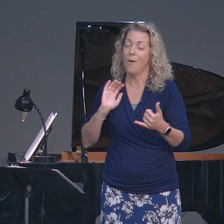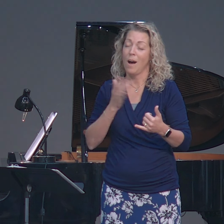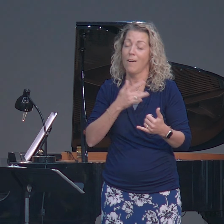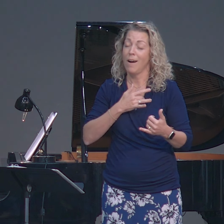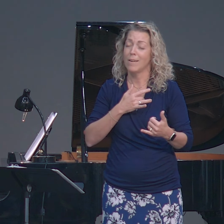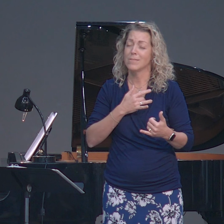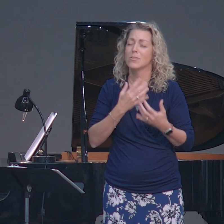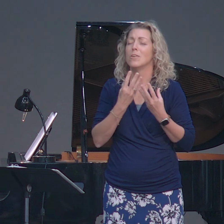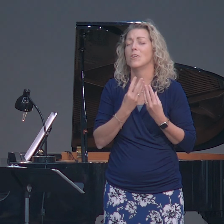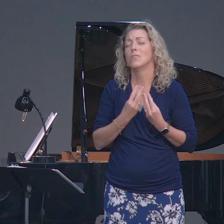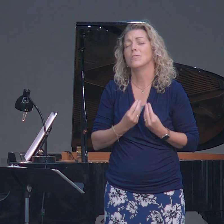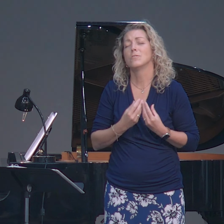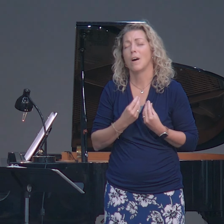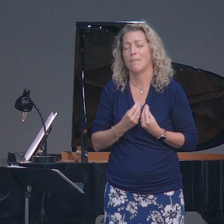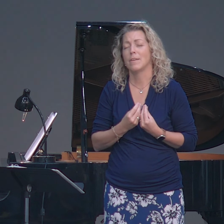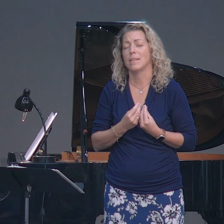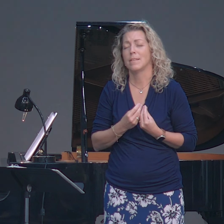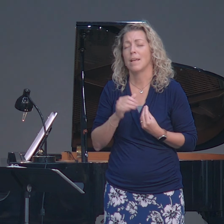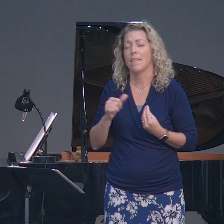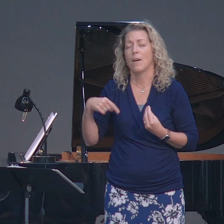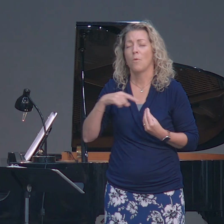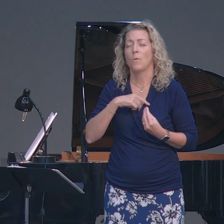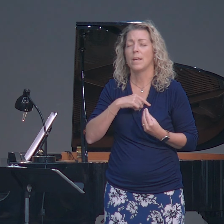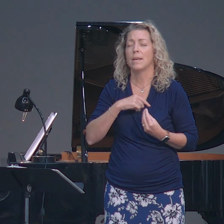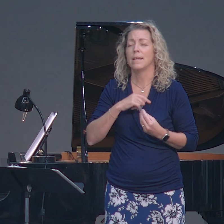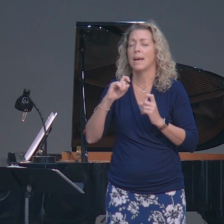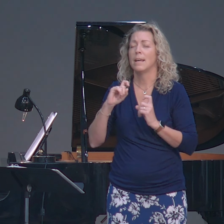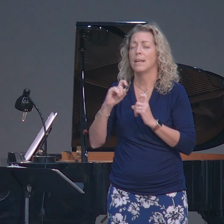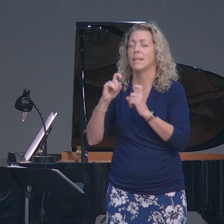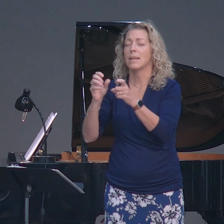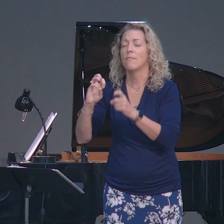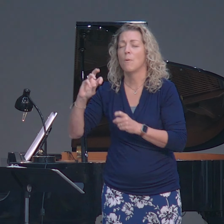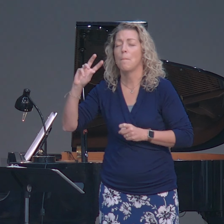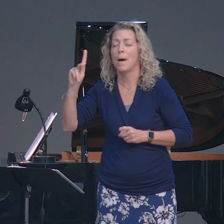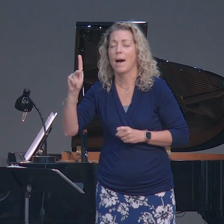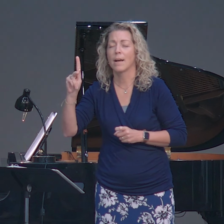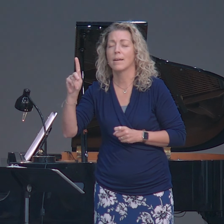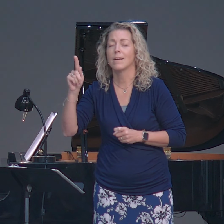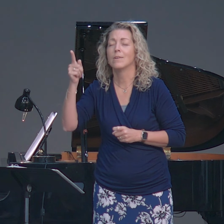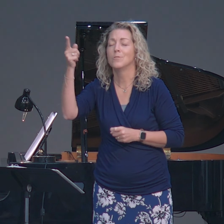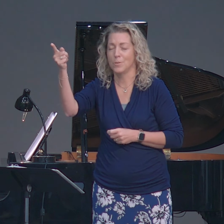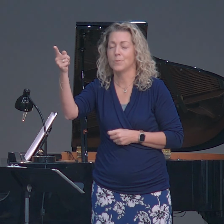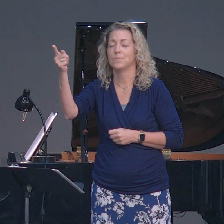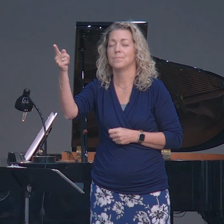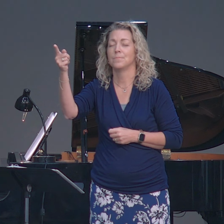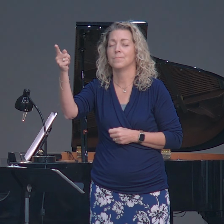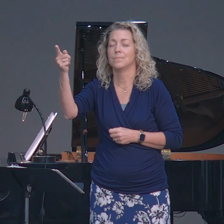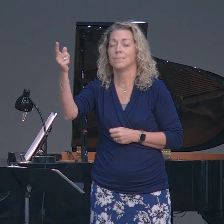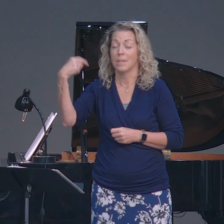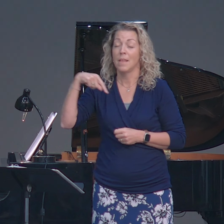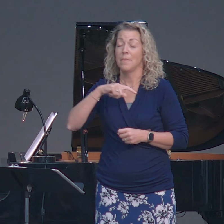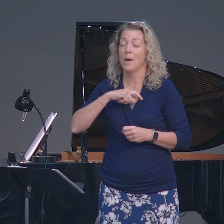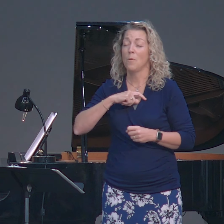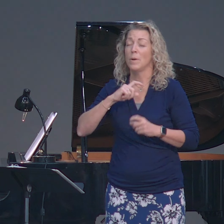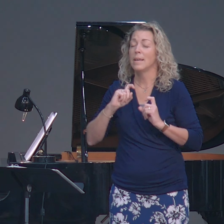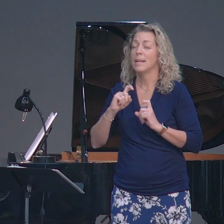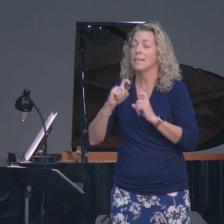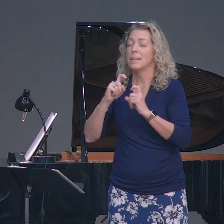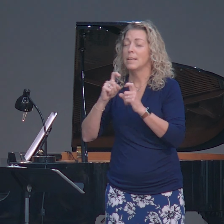hearts to be able to return that giving back to you. Father, that we would be able to give you our